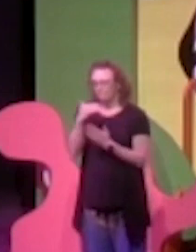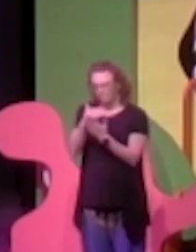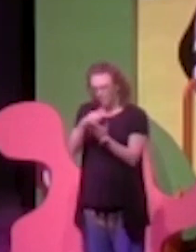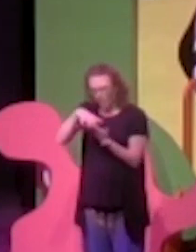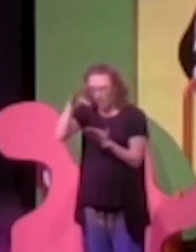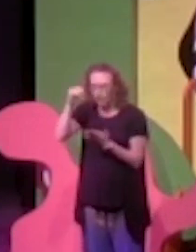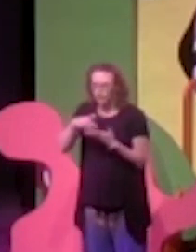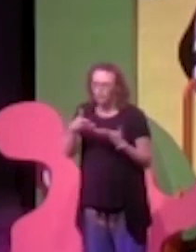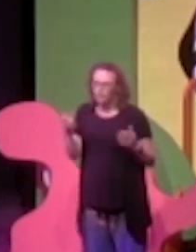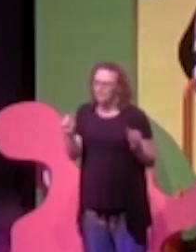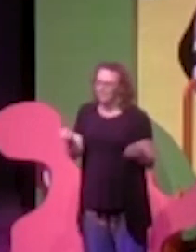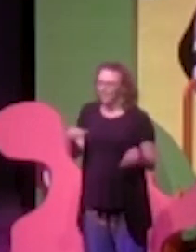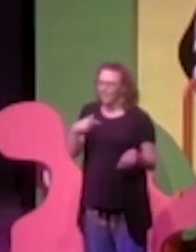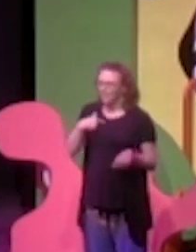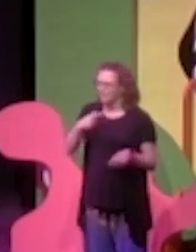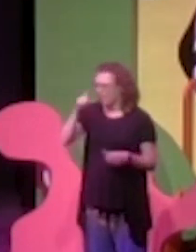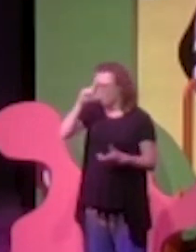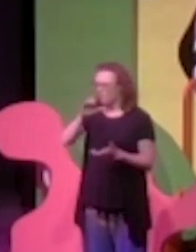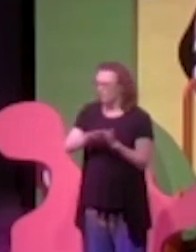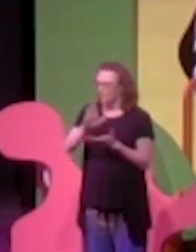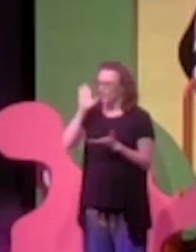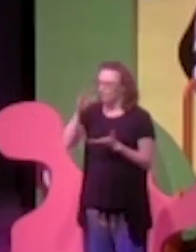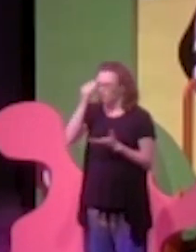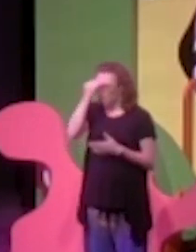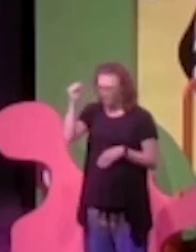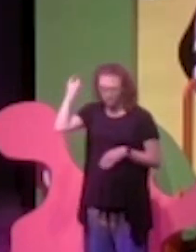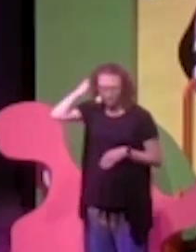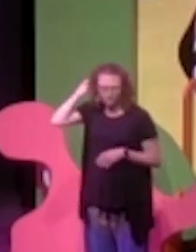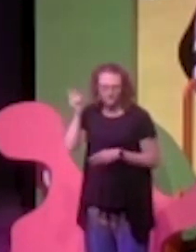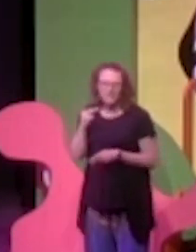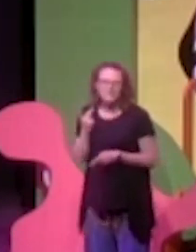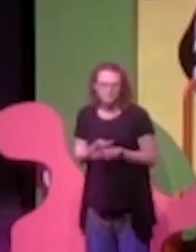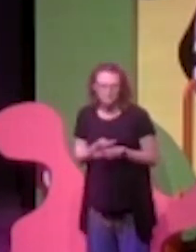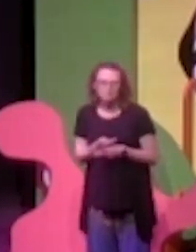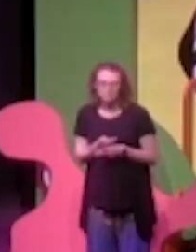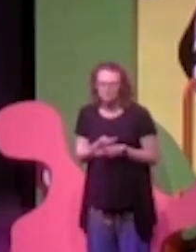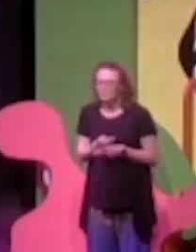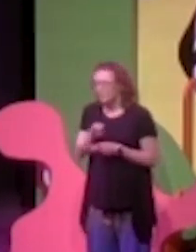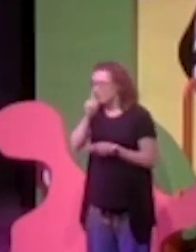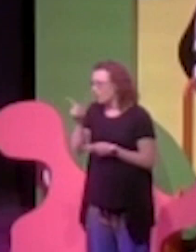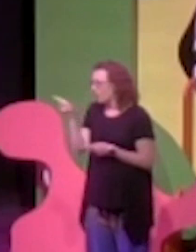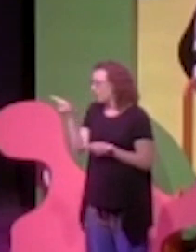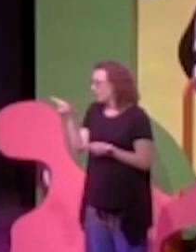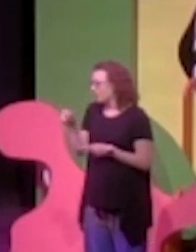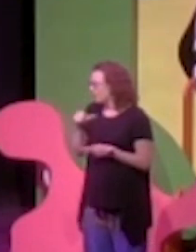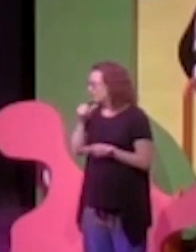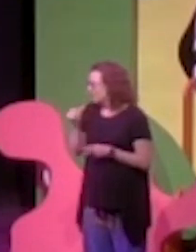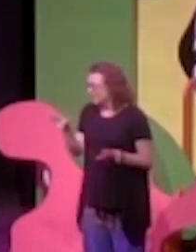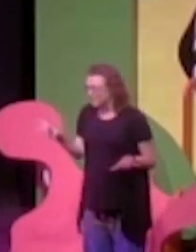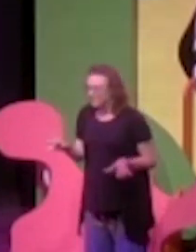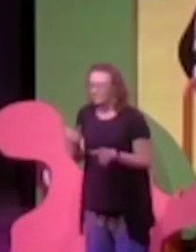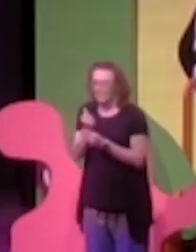me. Baby, you can do anything for a year.